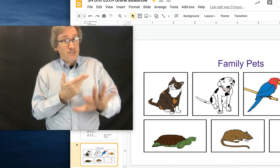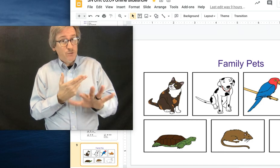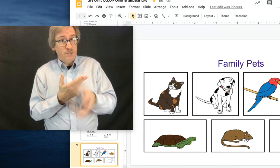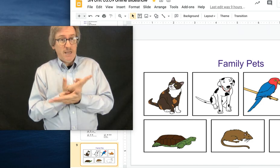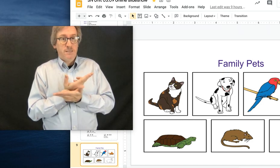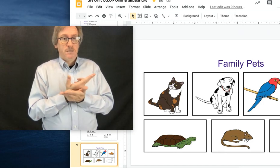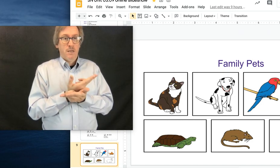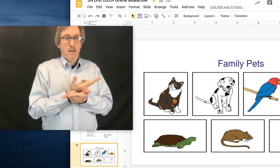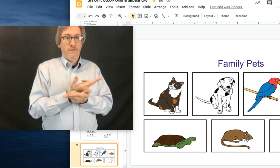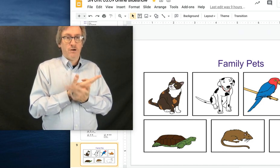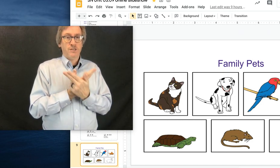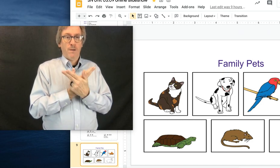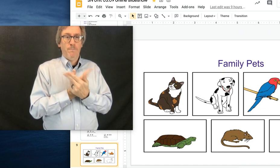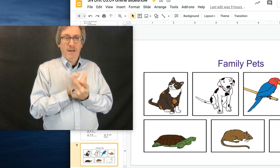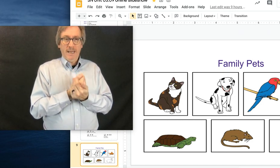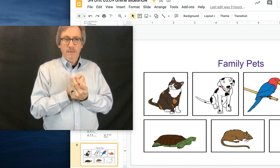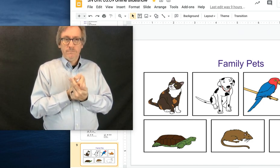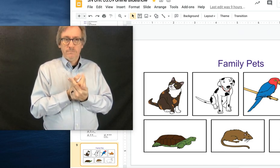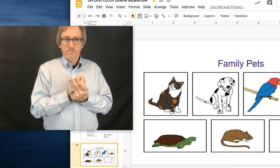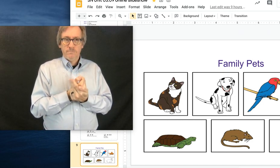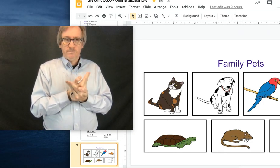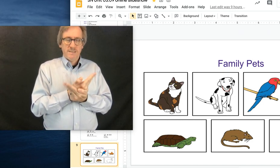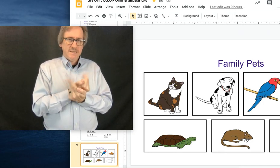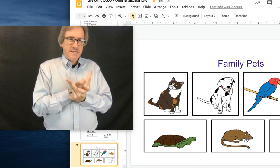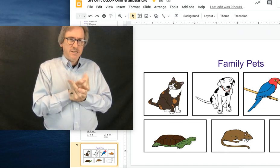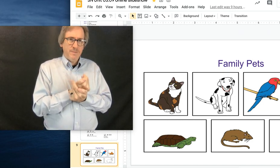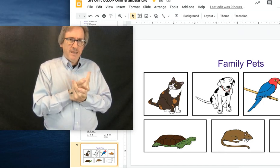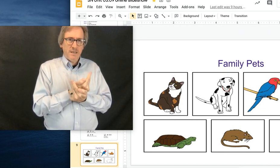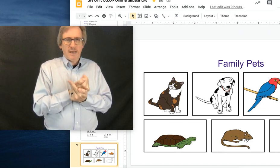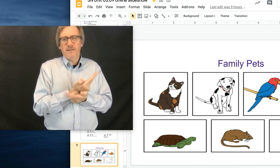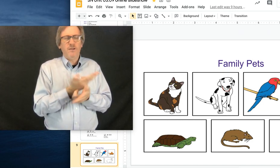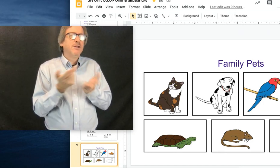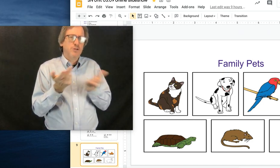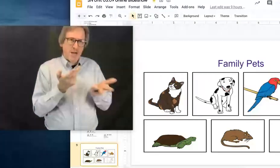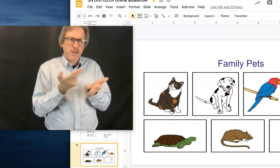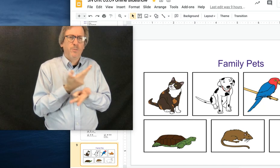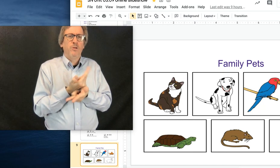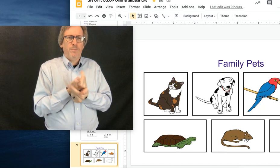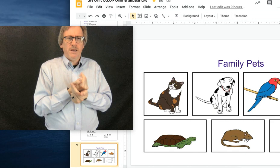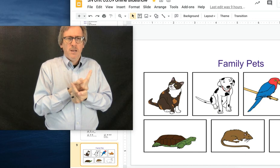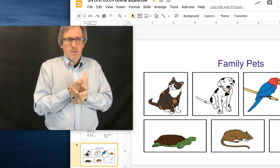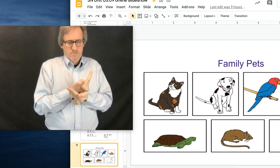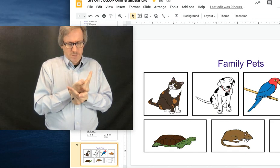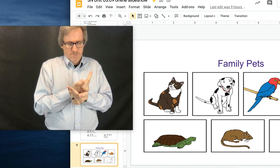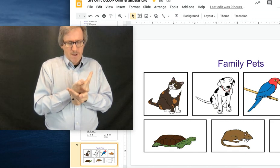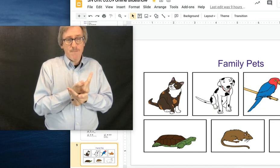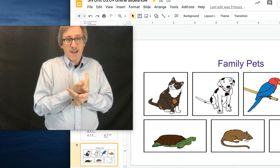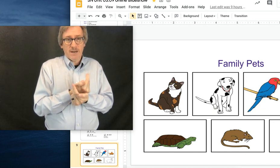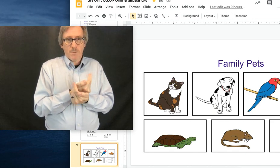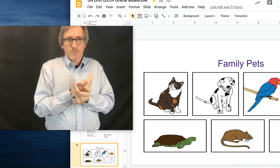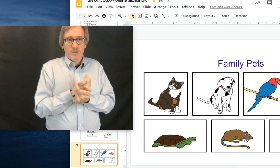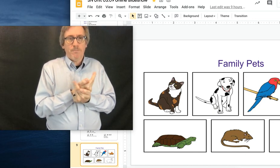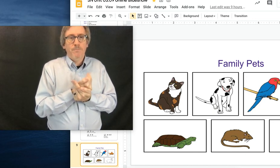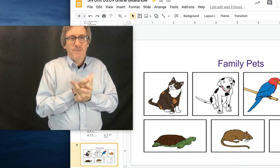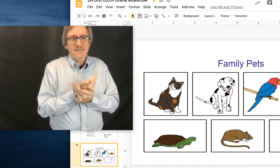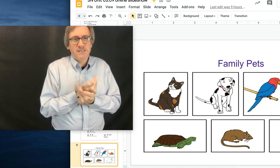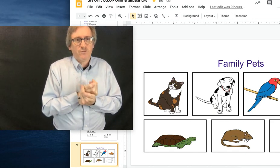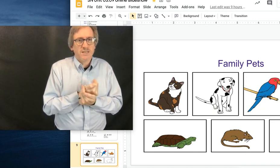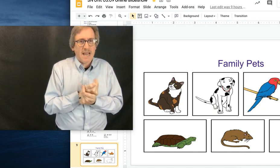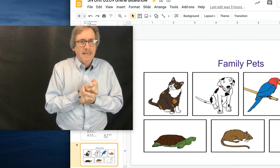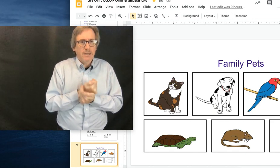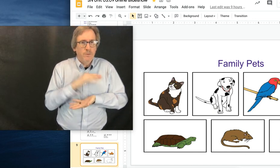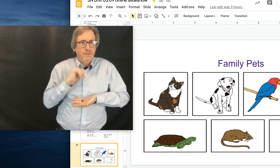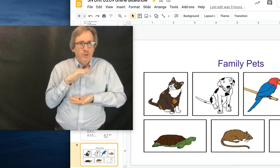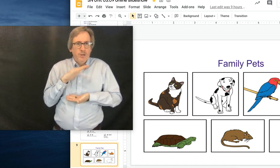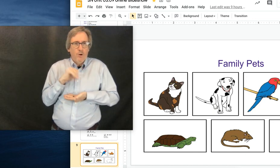Rabbit has two signs. There's bunny, tends to be, and they're interchangeable, but in my mind, I remember that this is